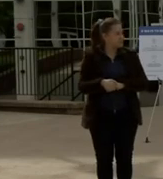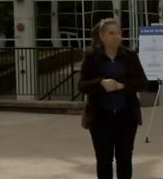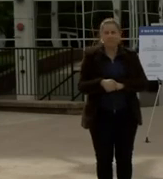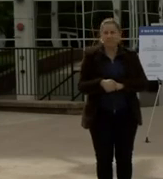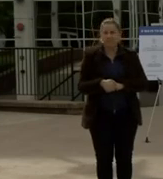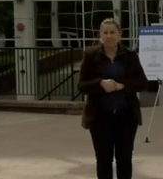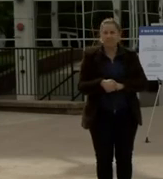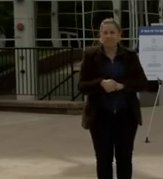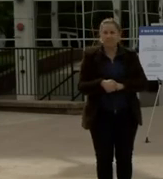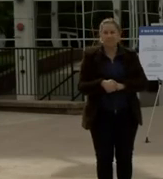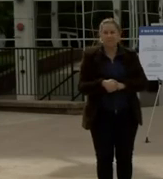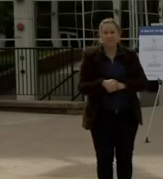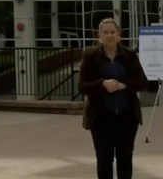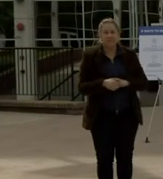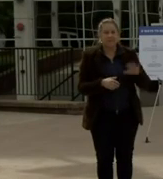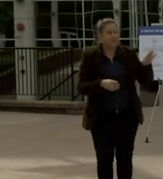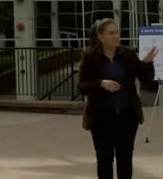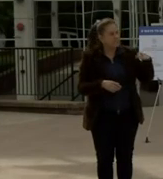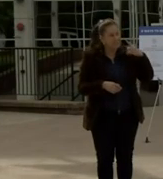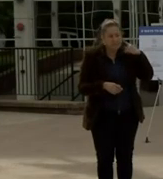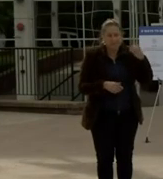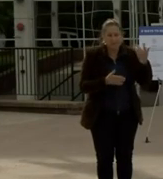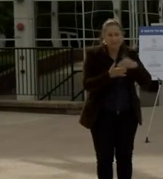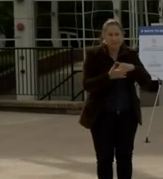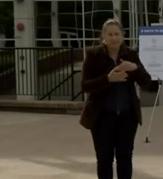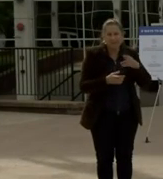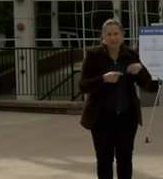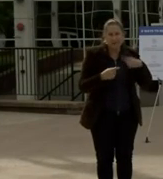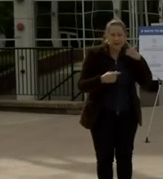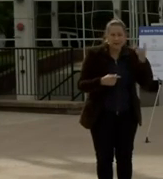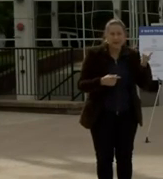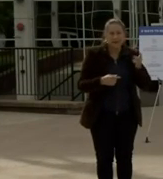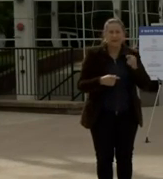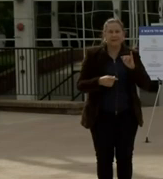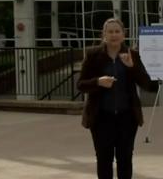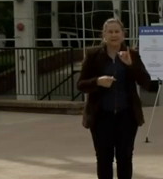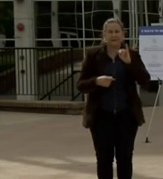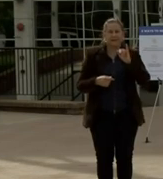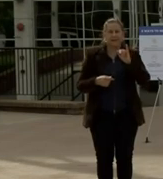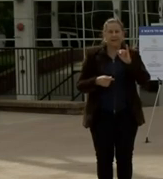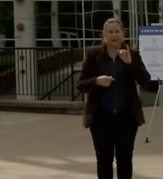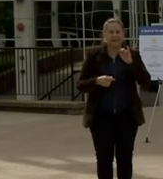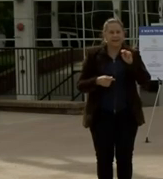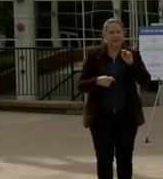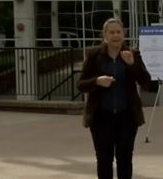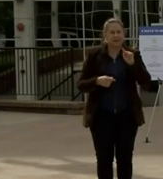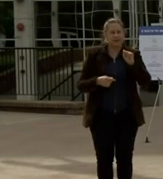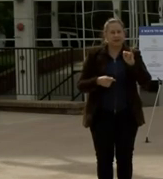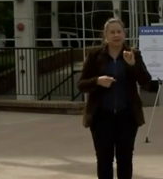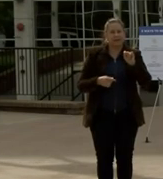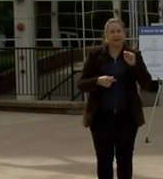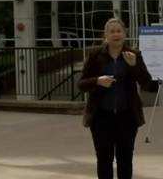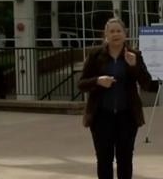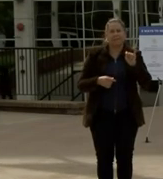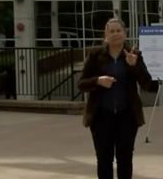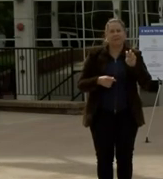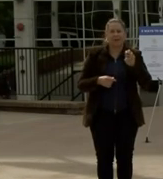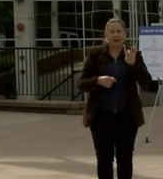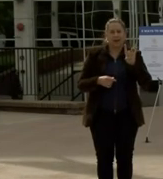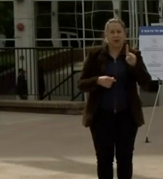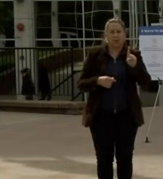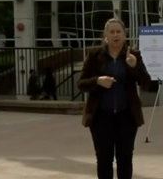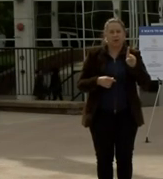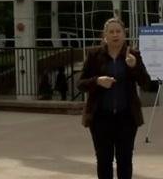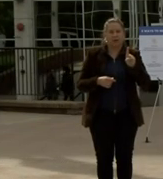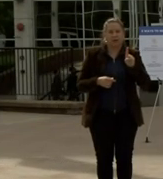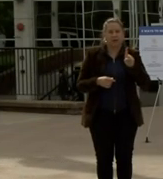I'm sorry, would you repeat your question? Initiative 81, the decriminalization of mushrooms. Yeah. They have